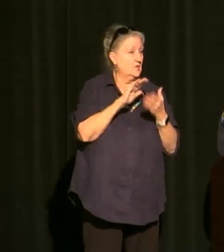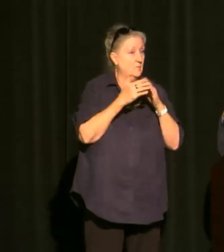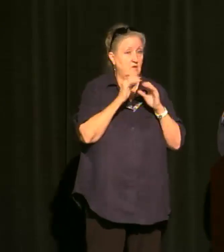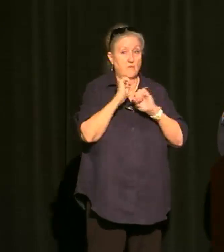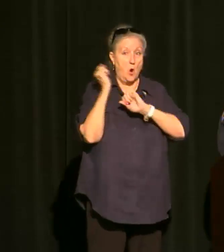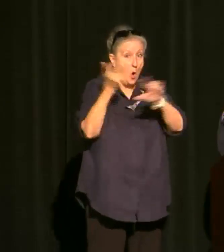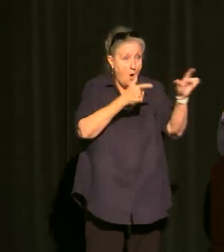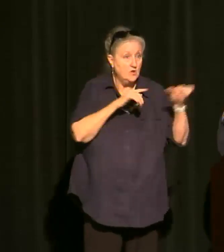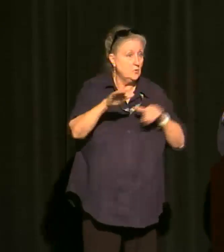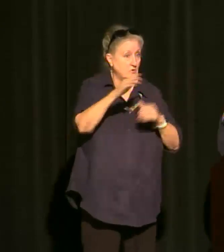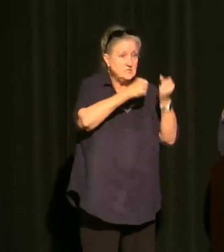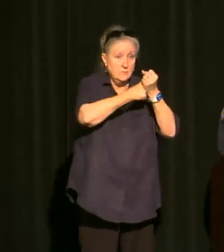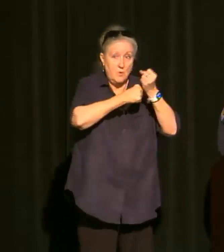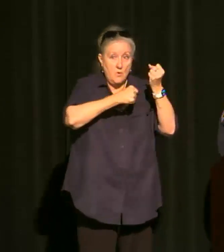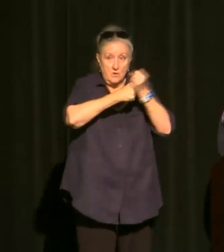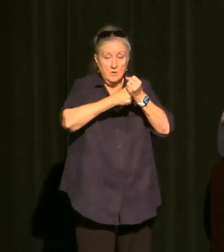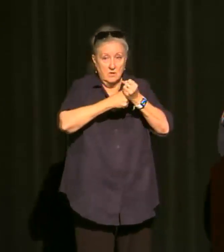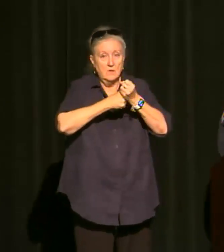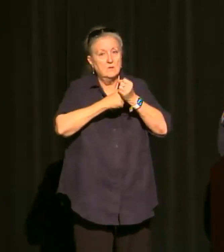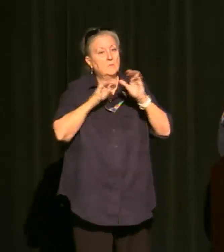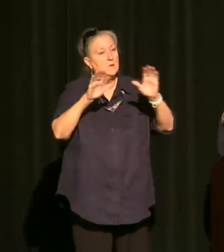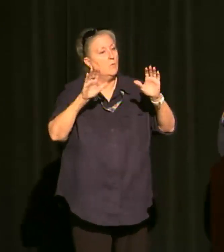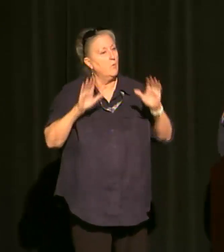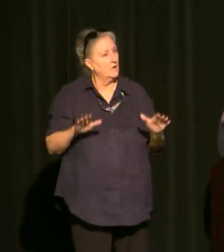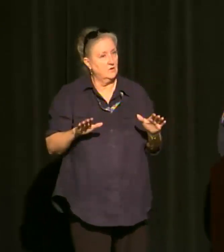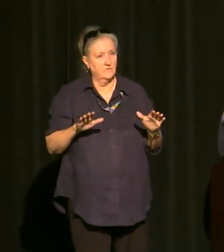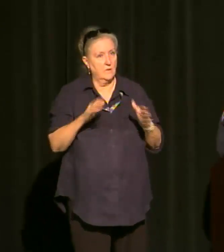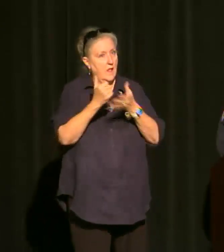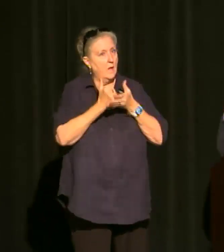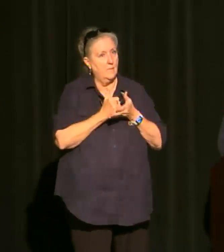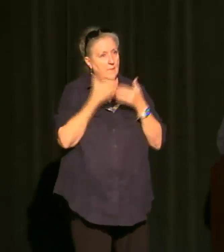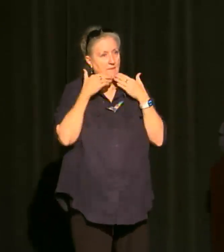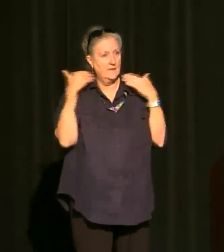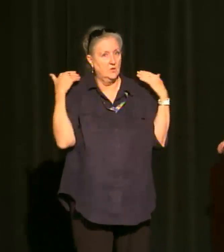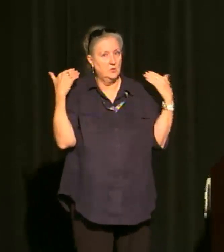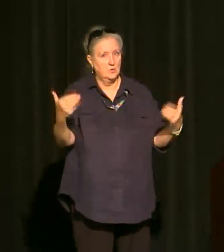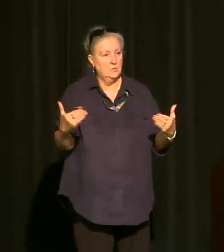your support. You guys have been wonderful, so thank you.